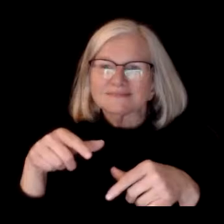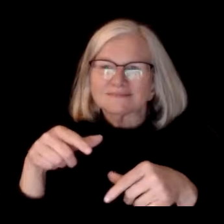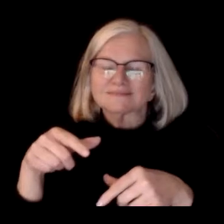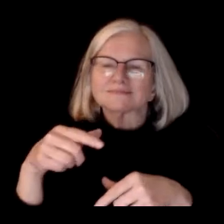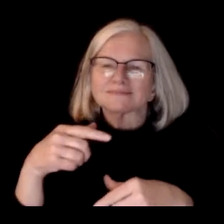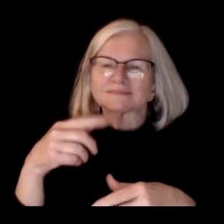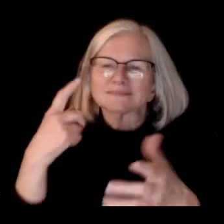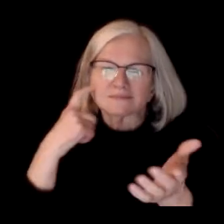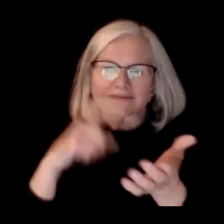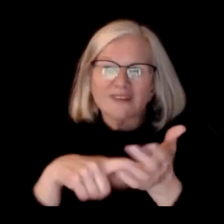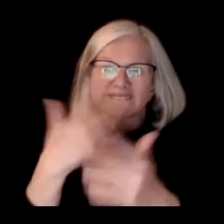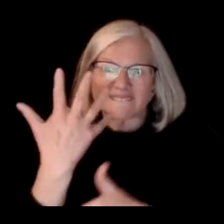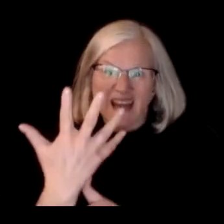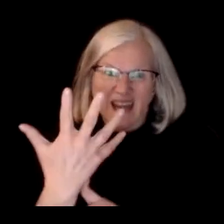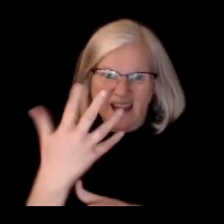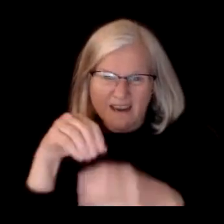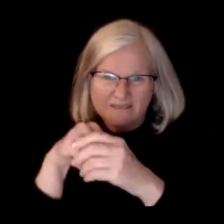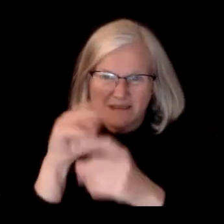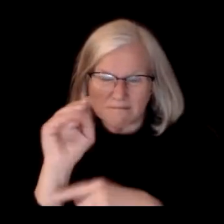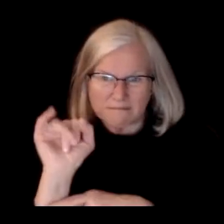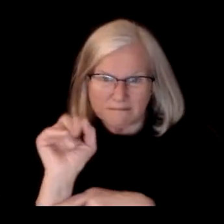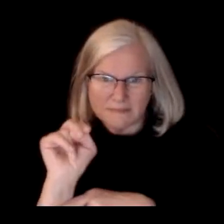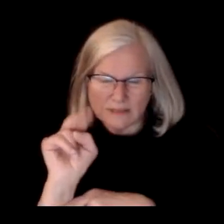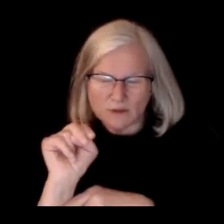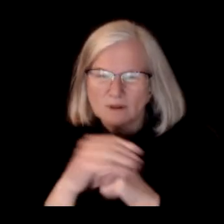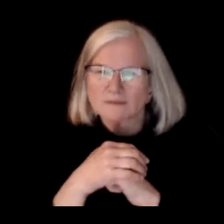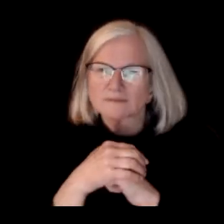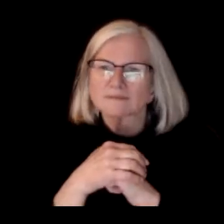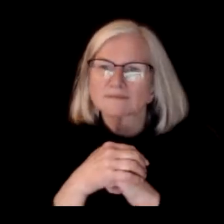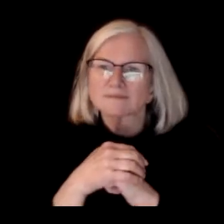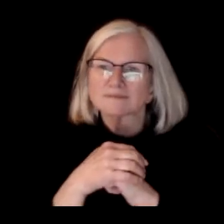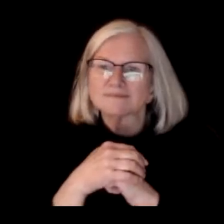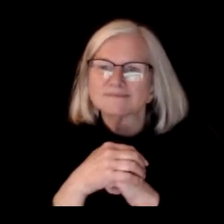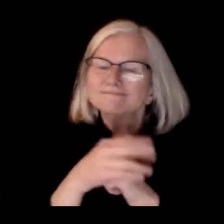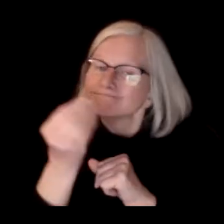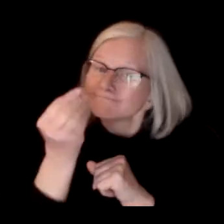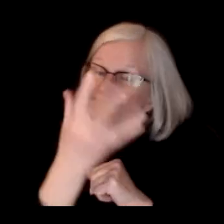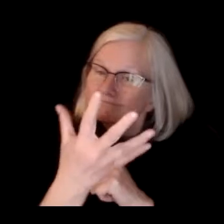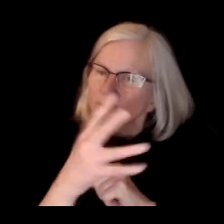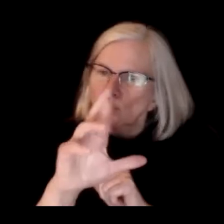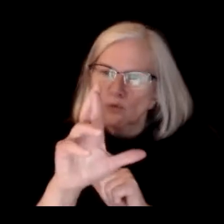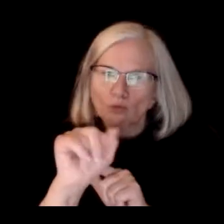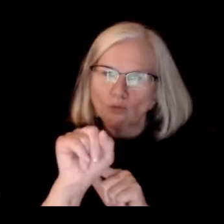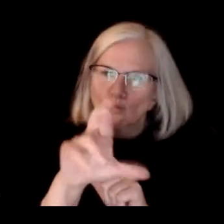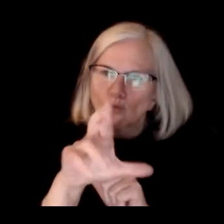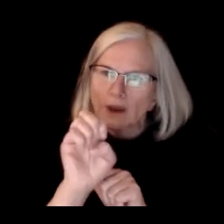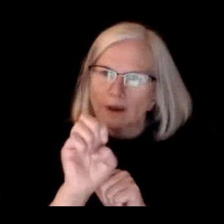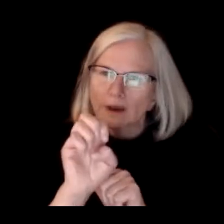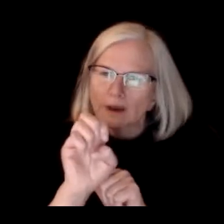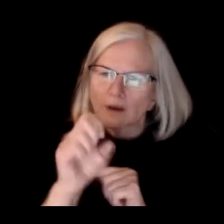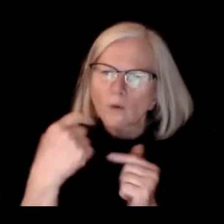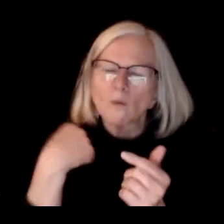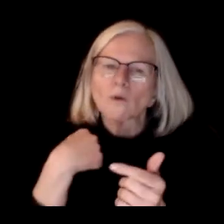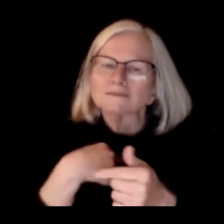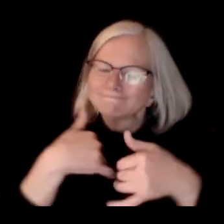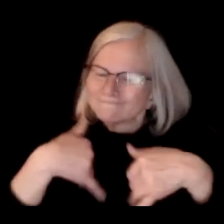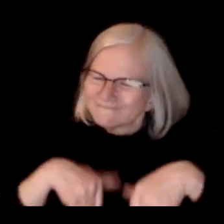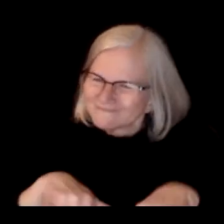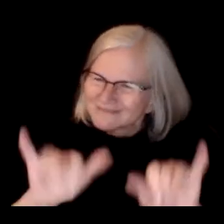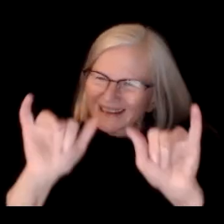are continuing to learn more about it, and the CDC is working on a formal case